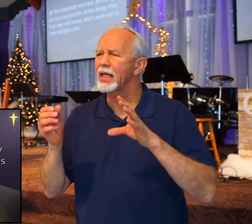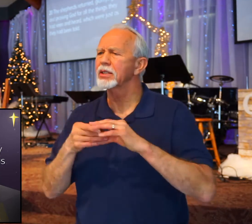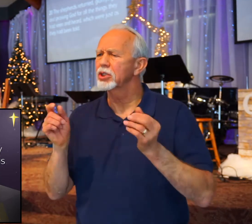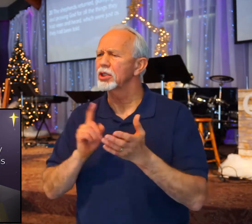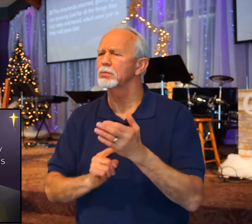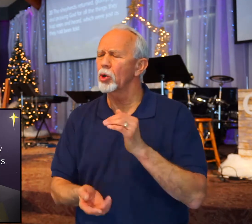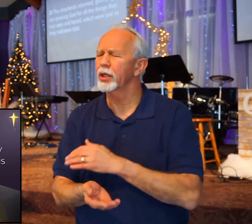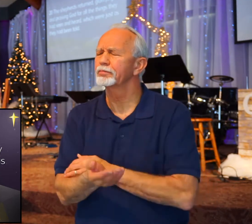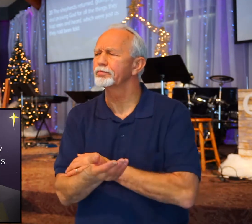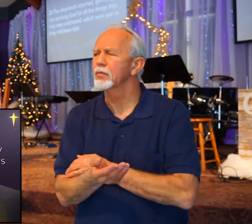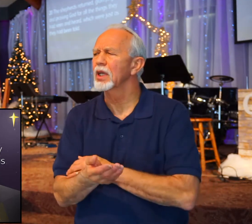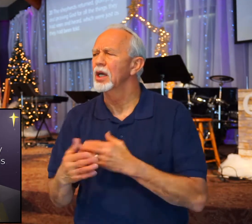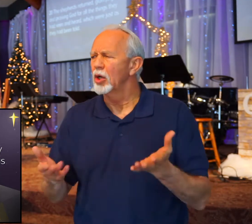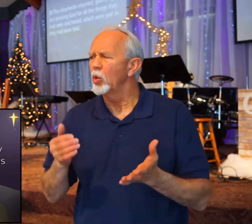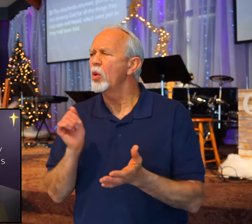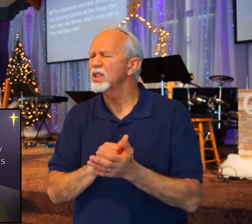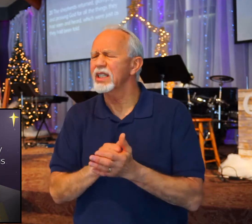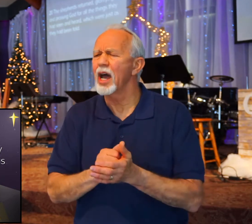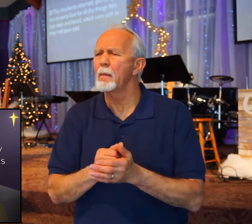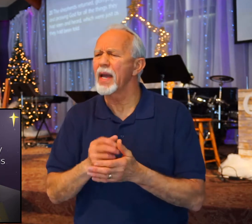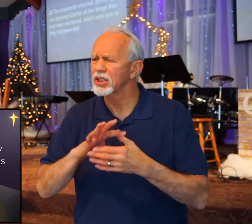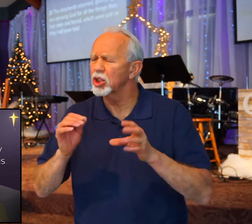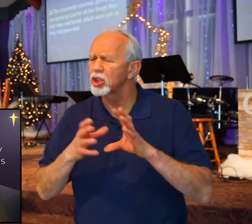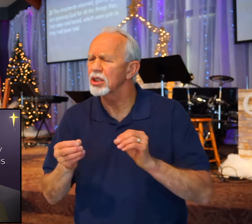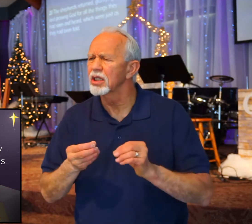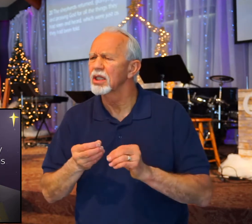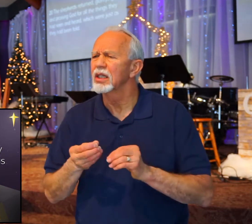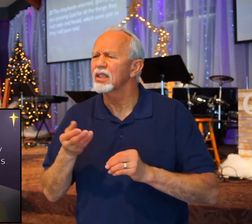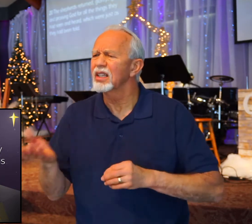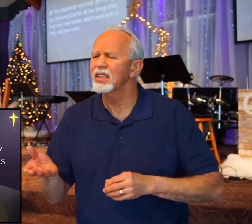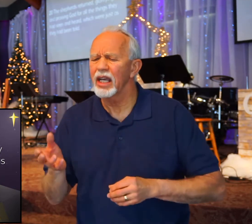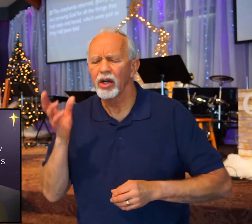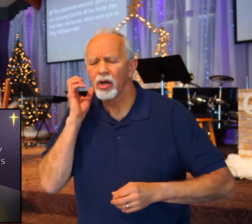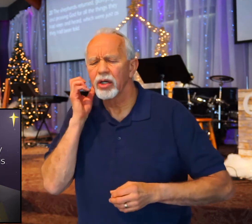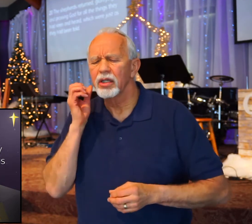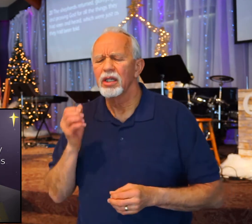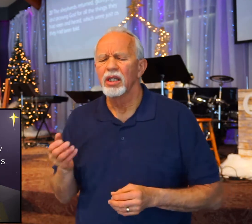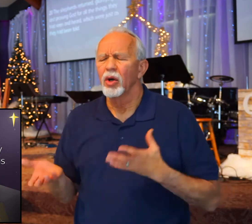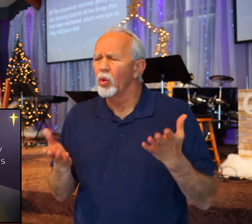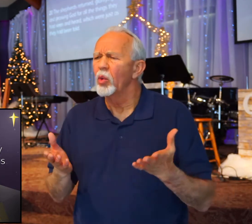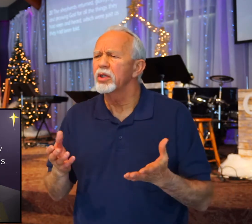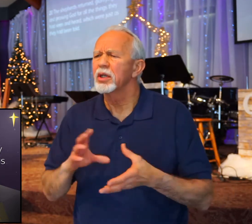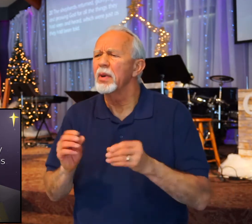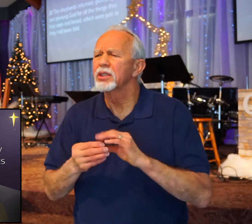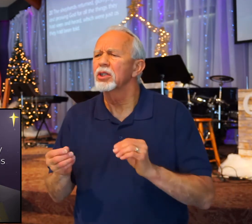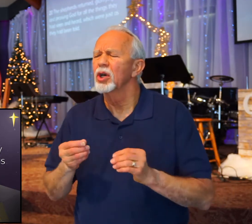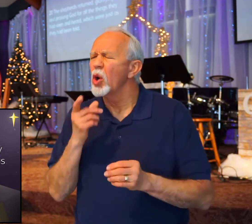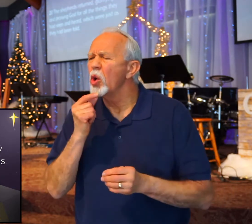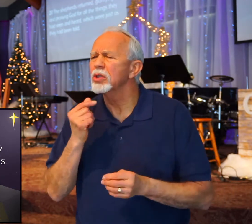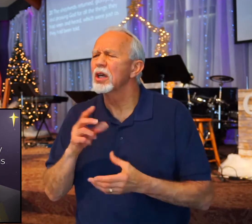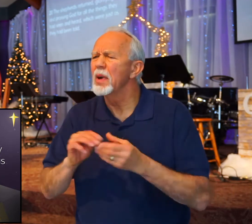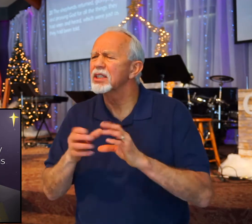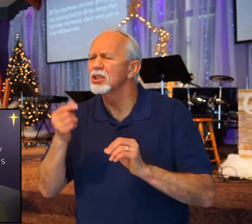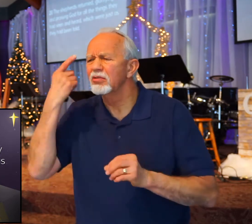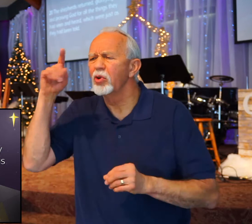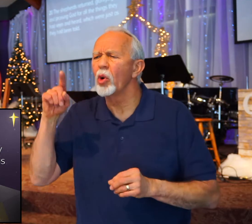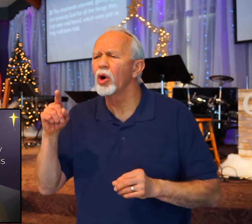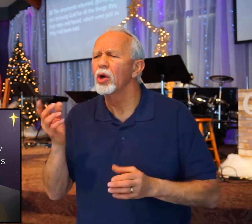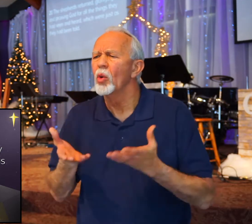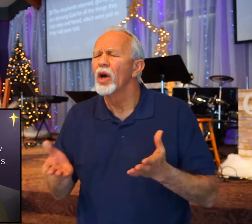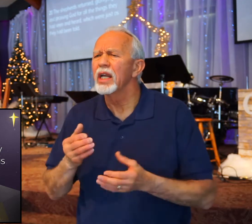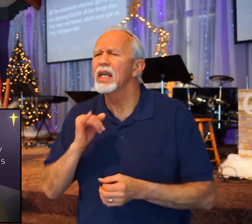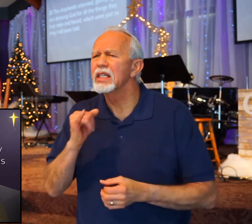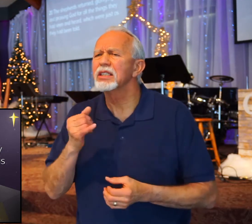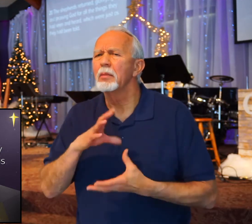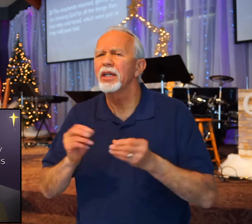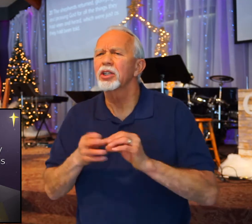morning. What was that message that they were told? Who is this message for? What is the message, and what are we to